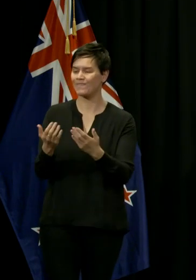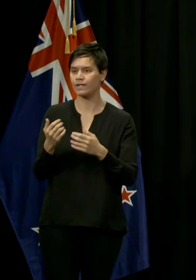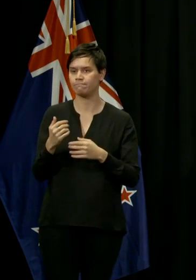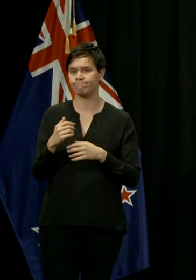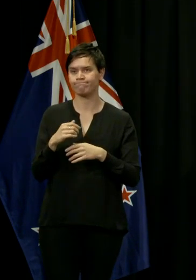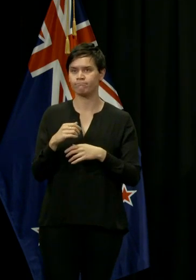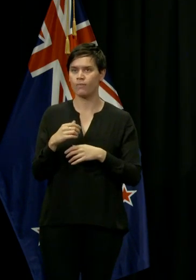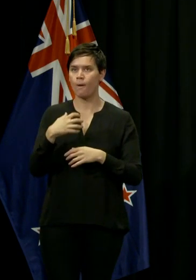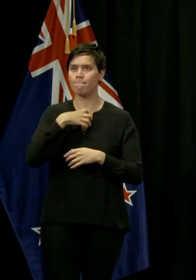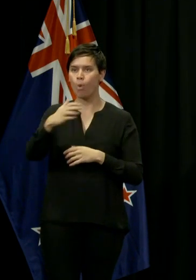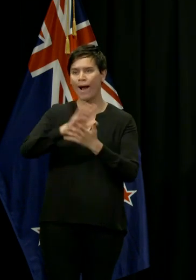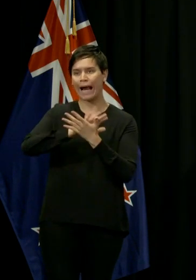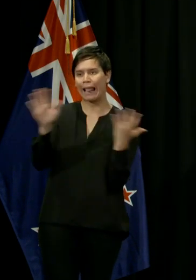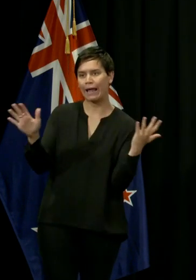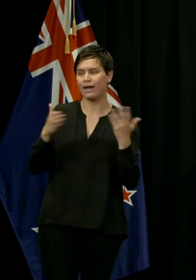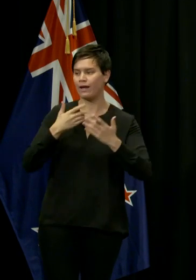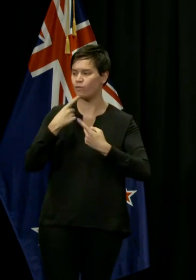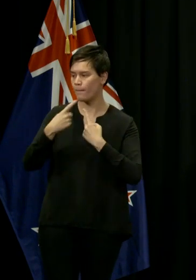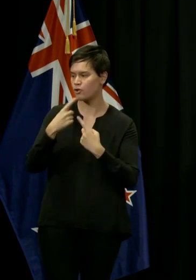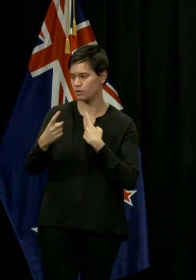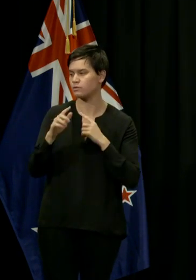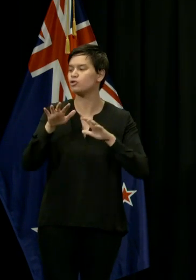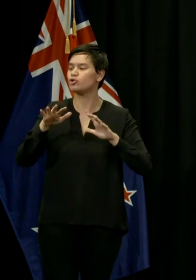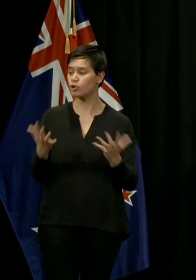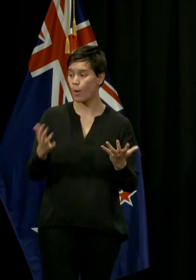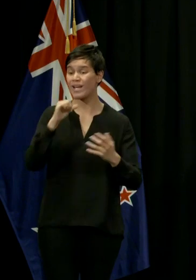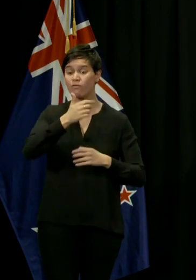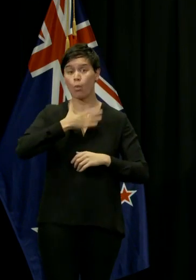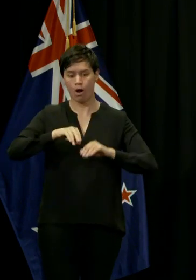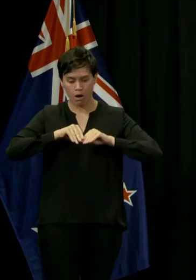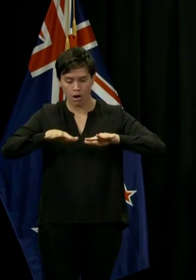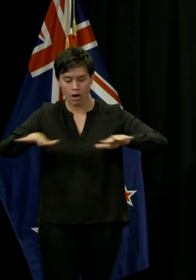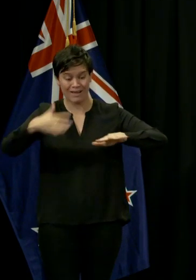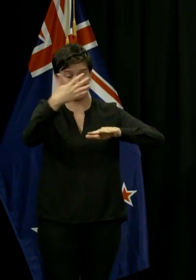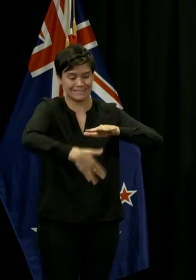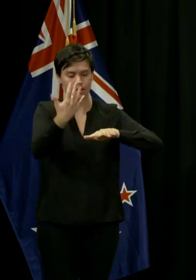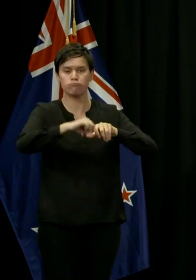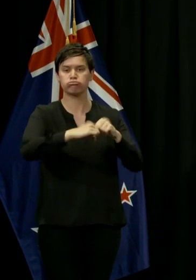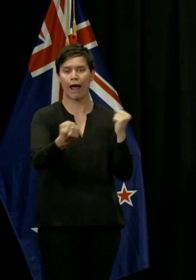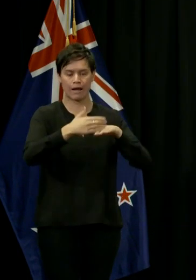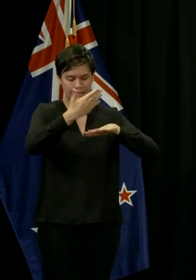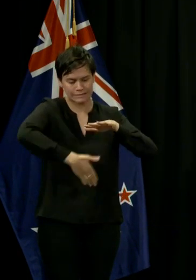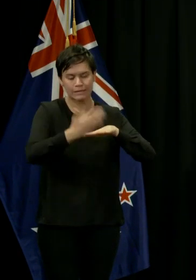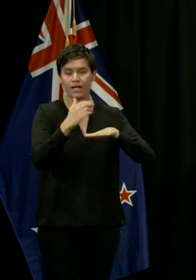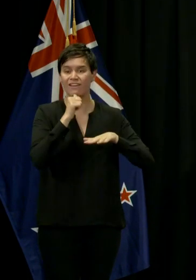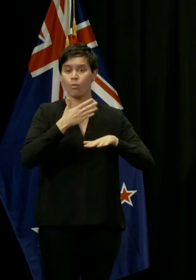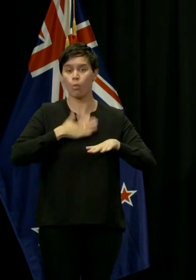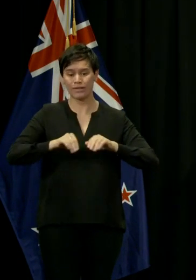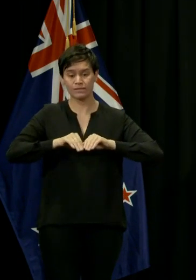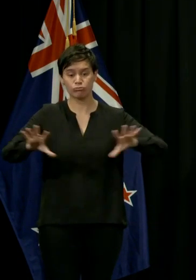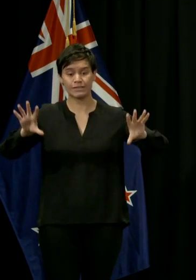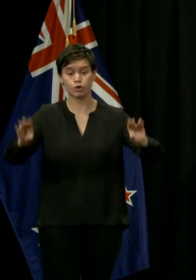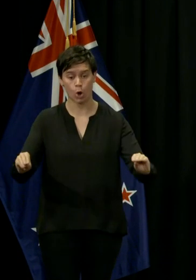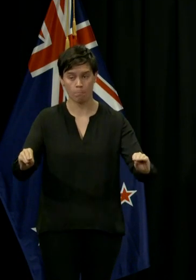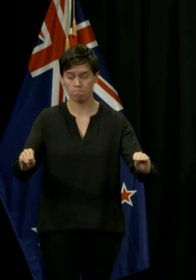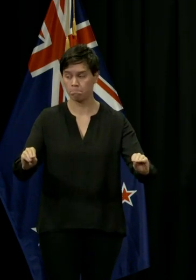best advice we have is in order to break transmission, in order to stop the spread and see the signs